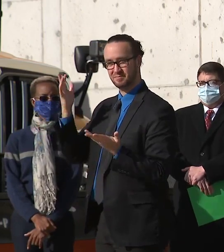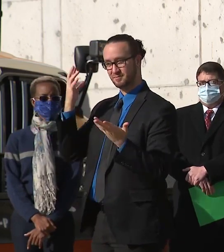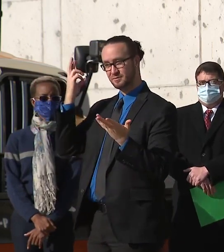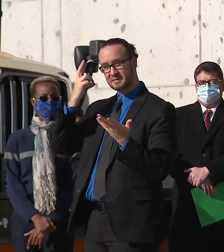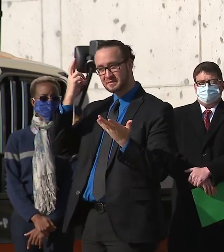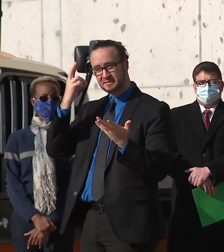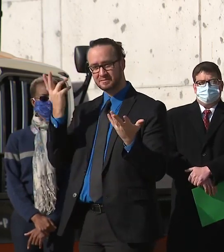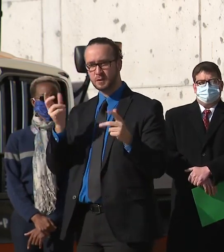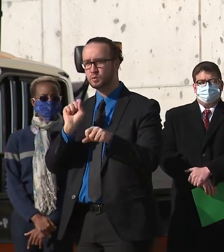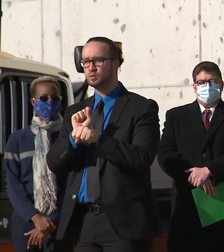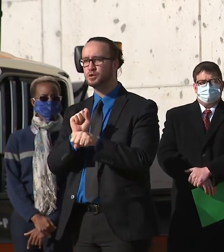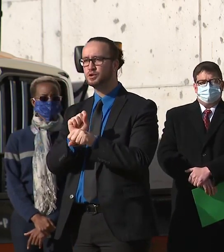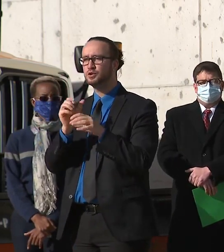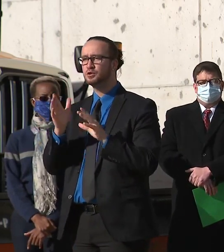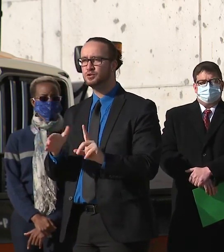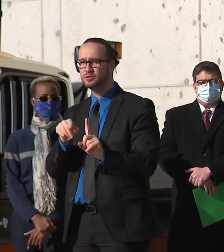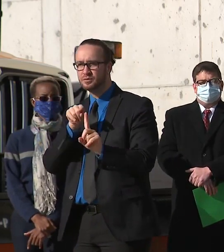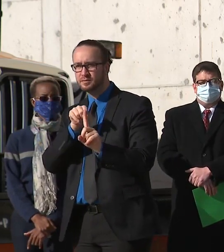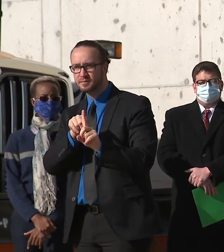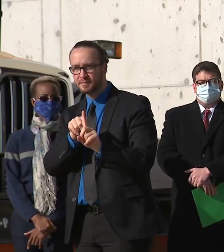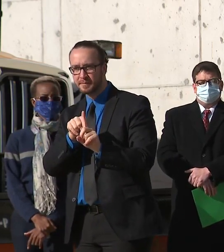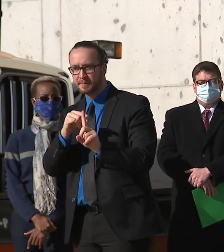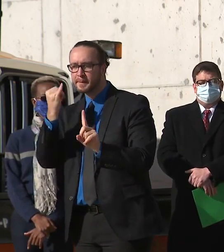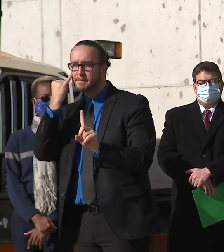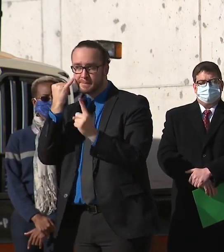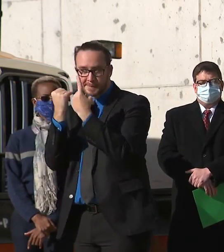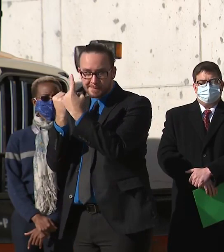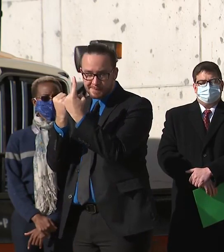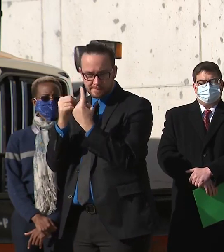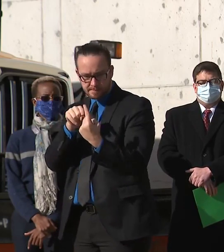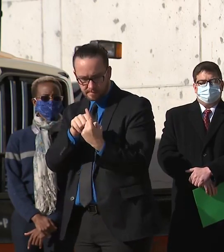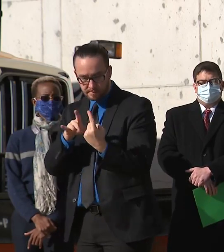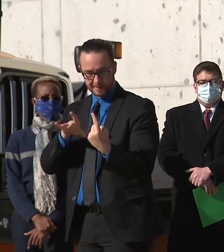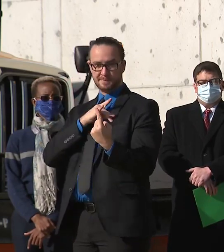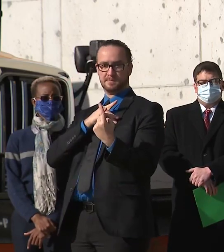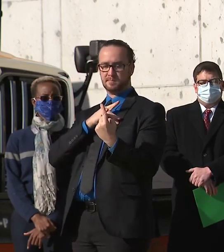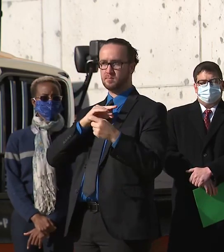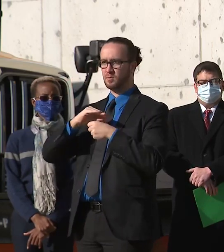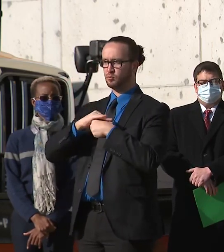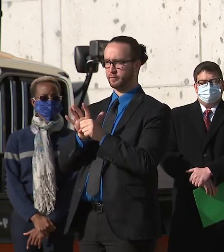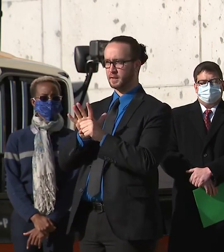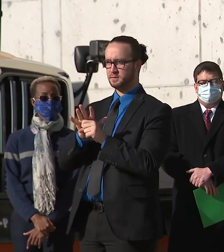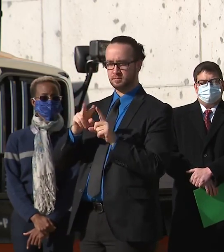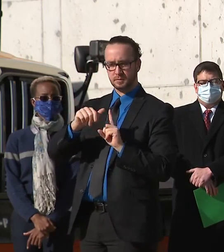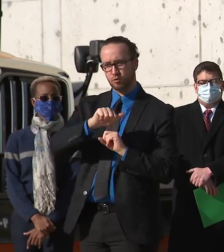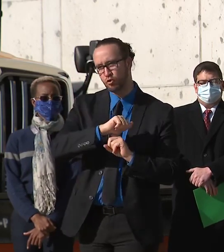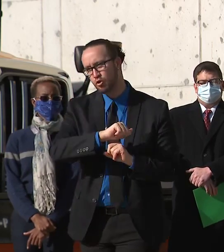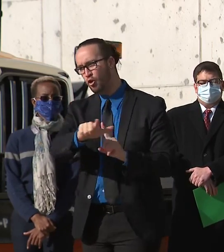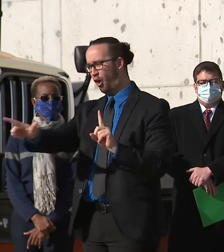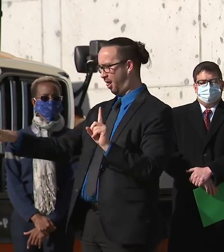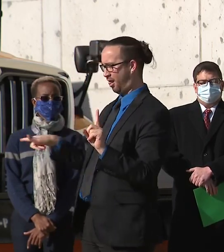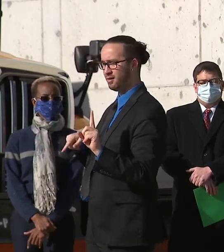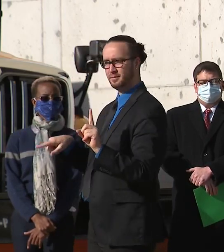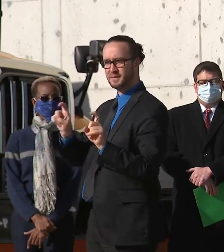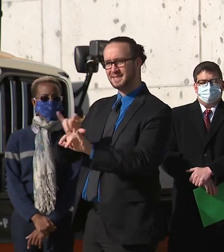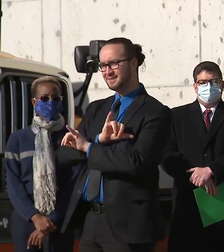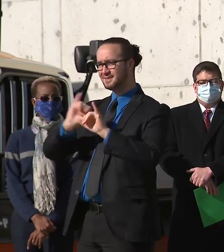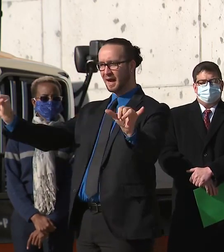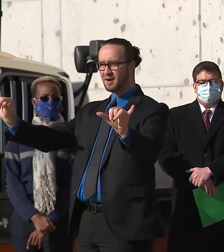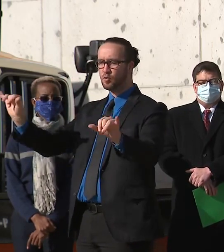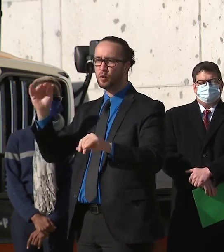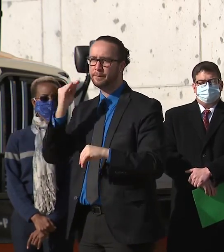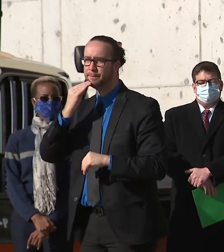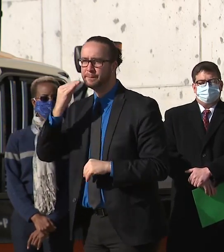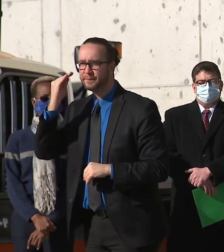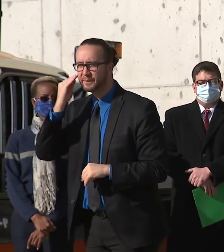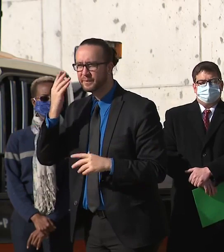Every one person that contracts COVID-19 means multiple employees must self-quarantine due to the